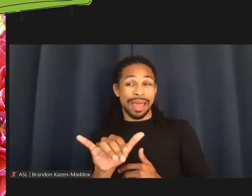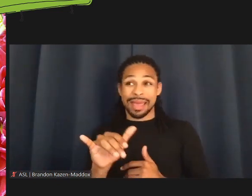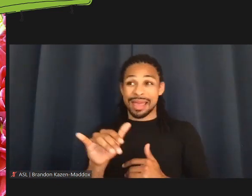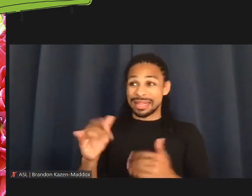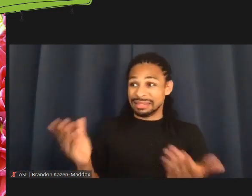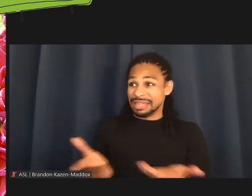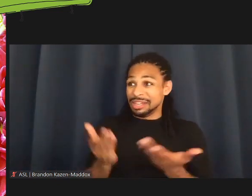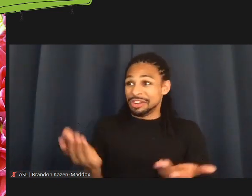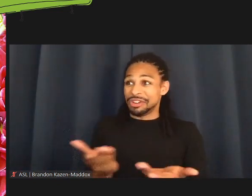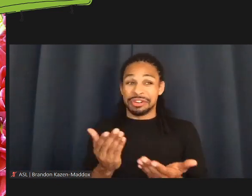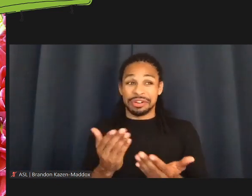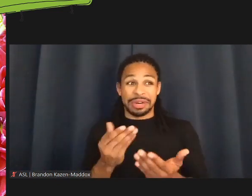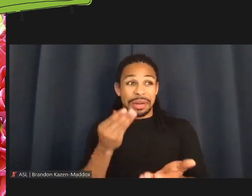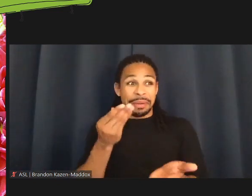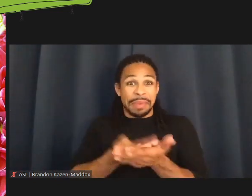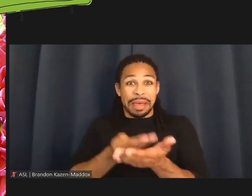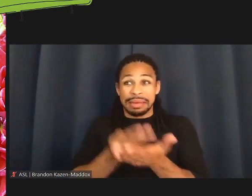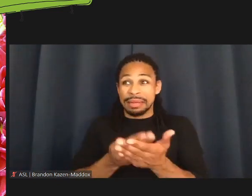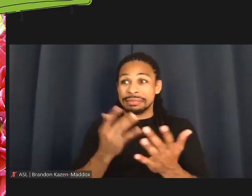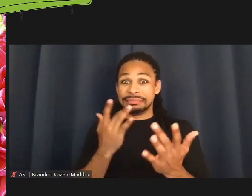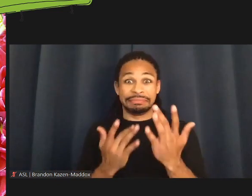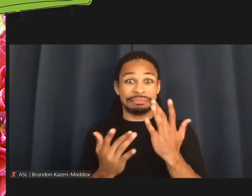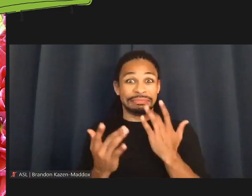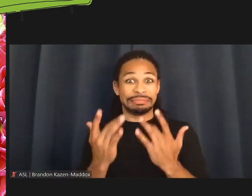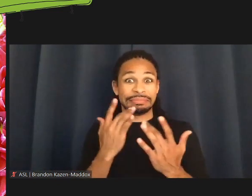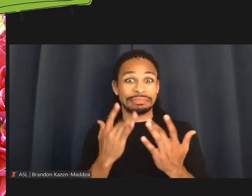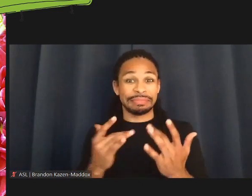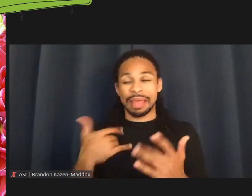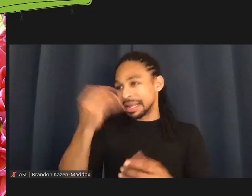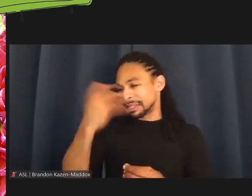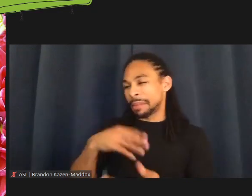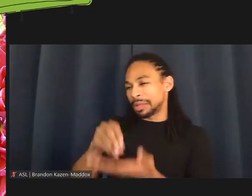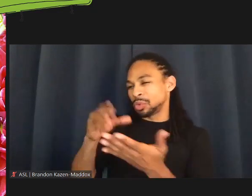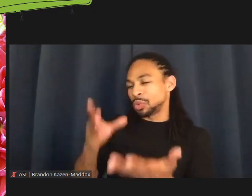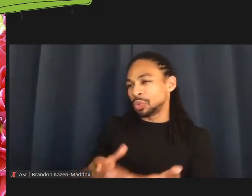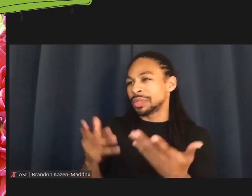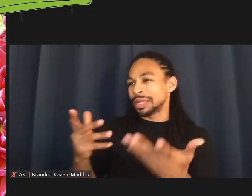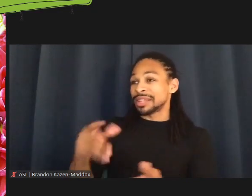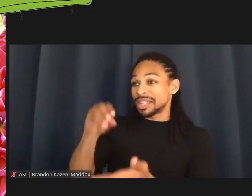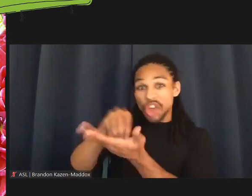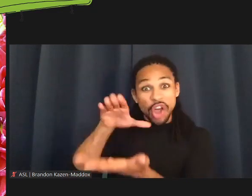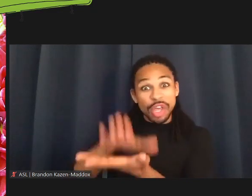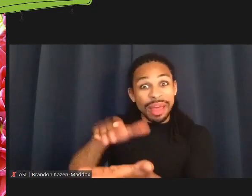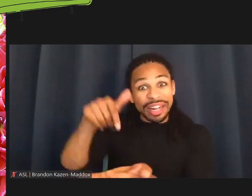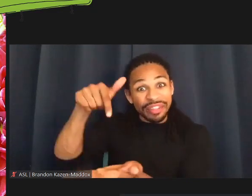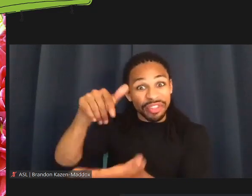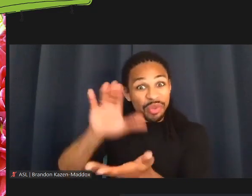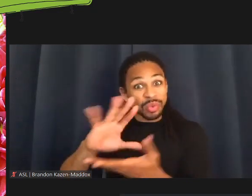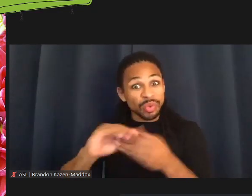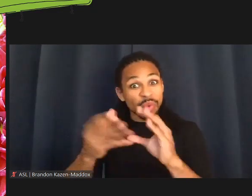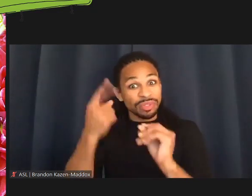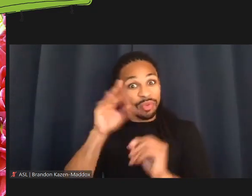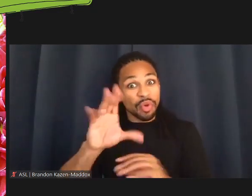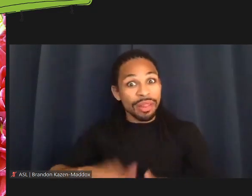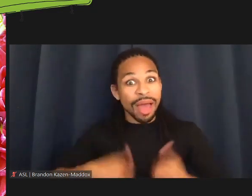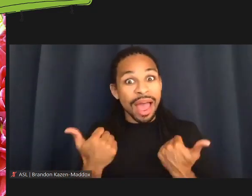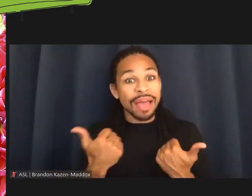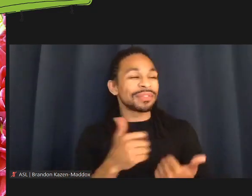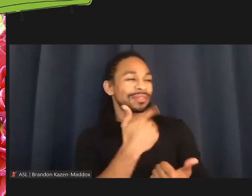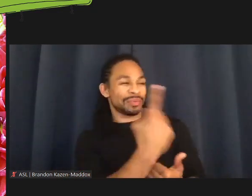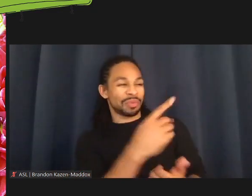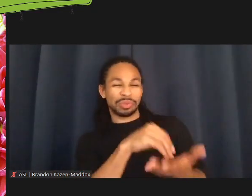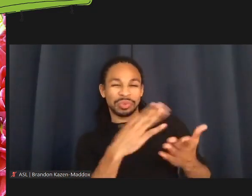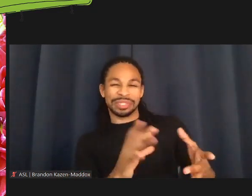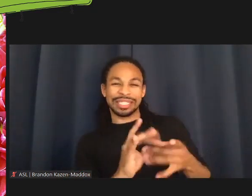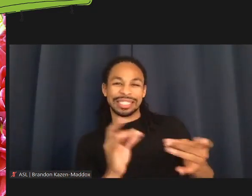of your lives. Jeanette Winterson writes, art is not documentary. Its true effort is to open to